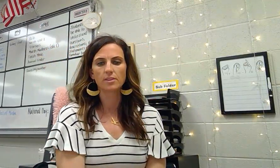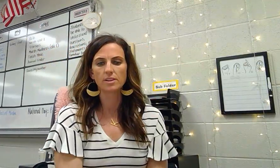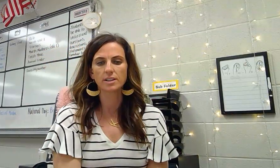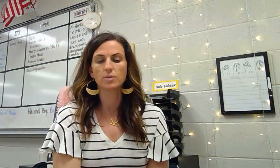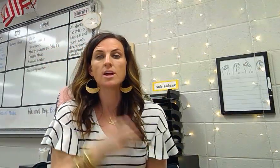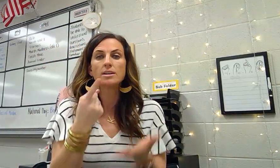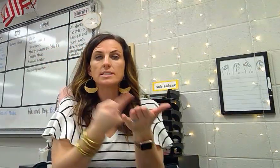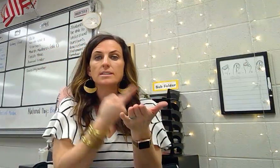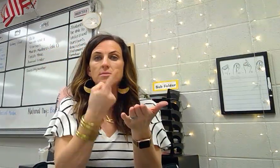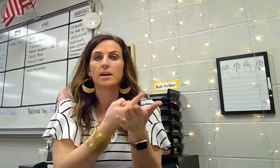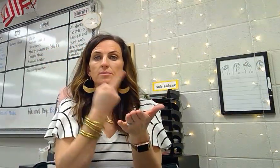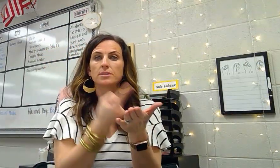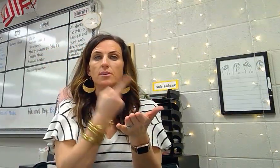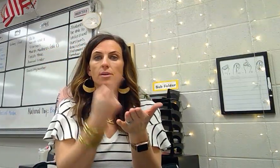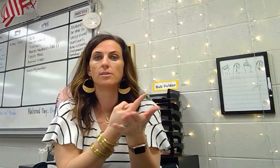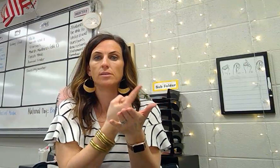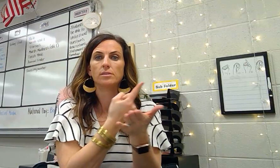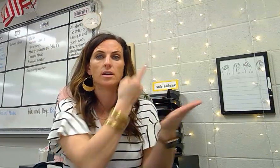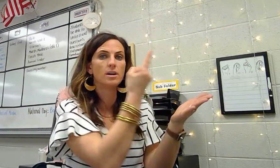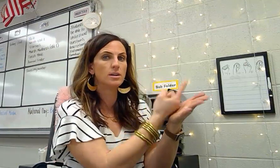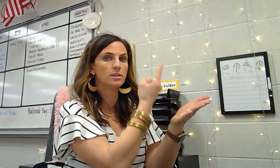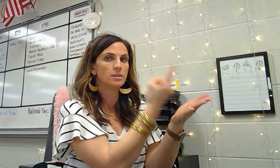The next one, sometimes.